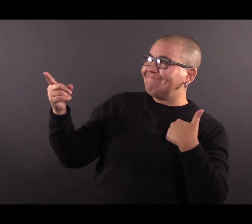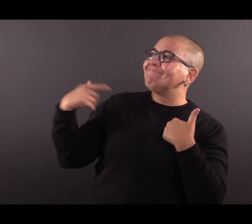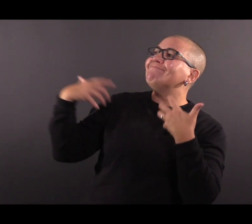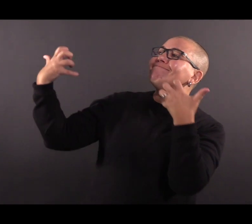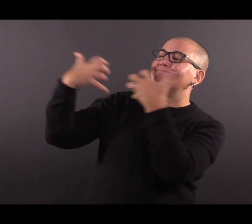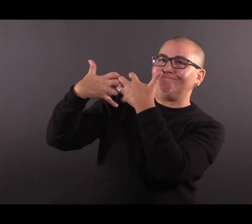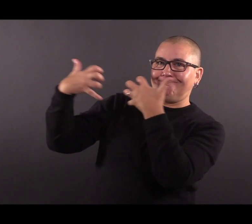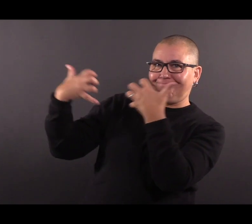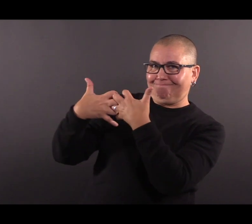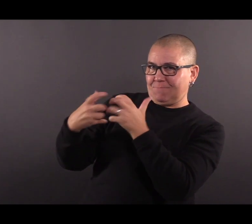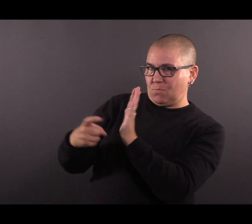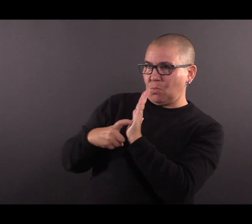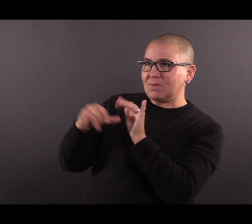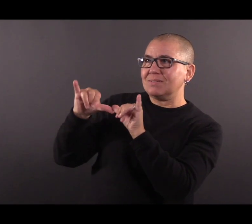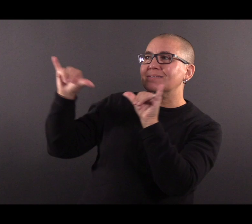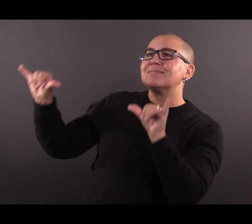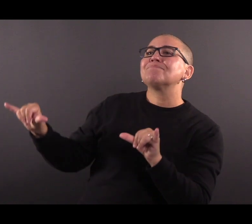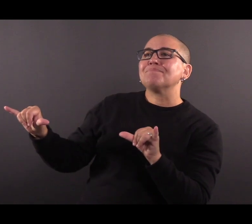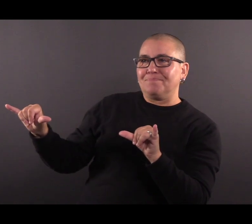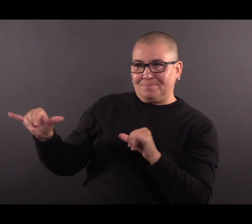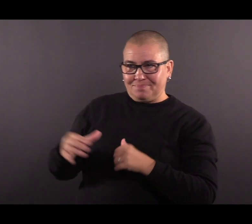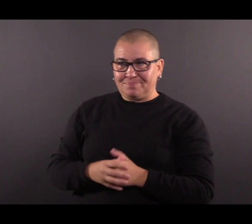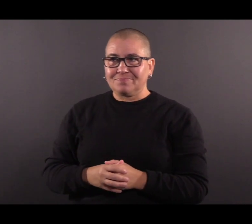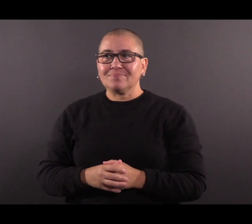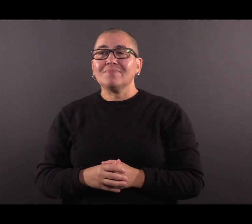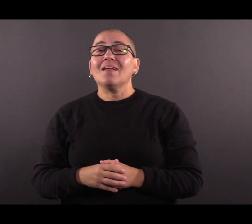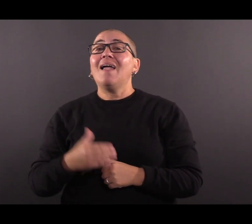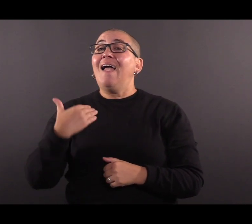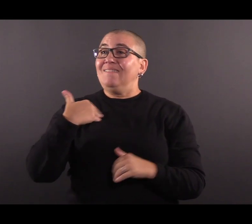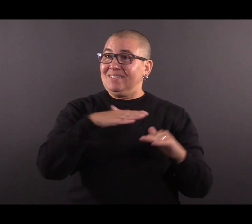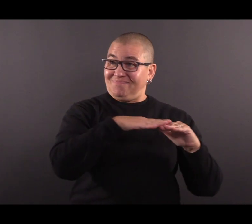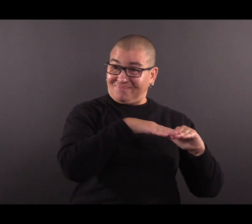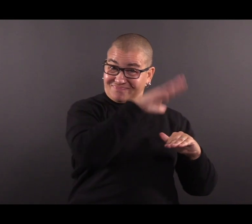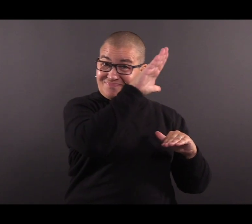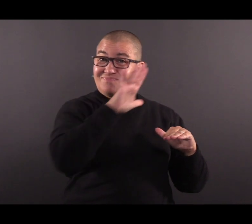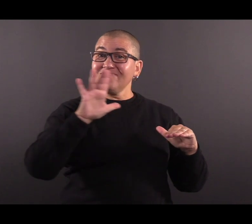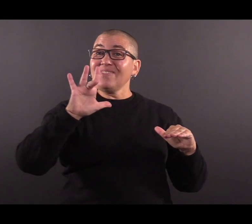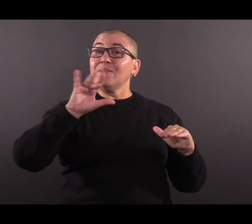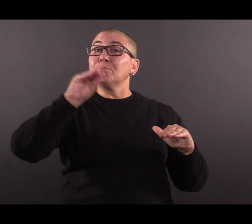And provide 25% cash or in-kind match.